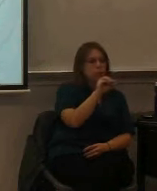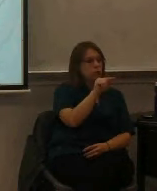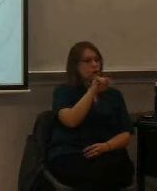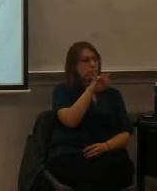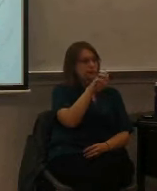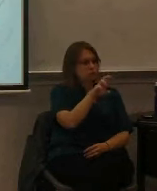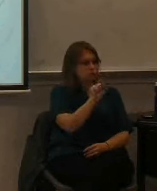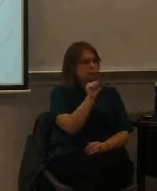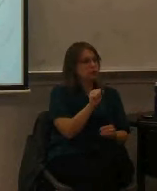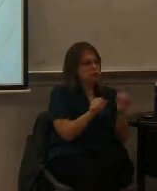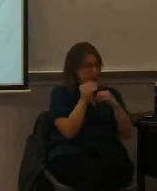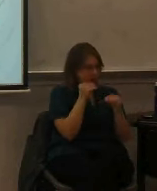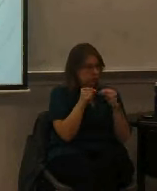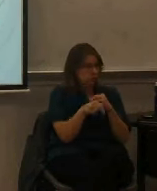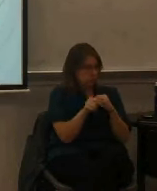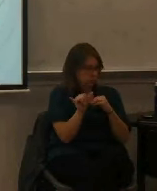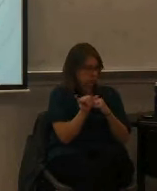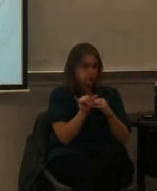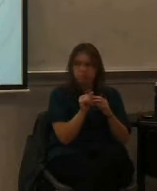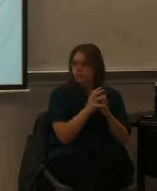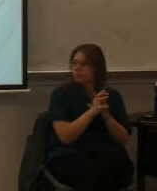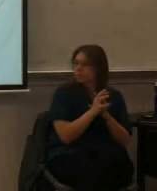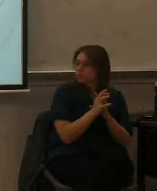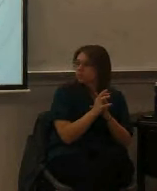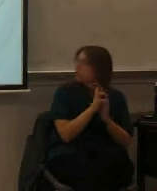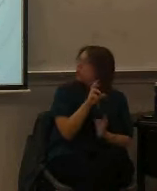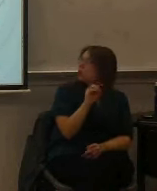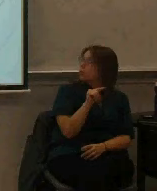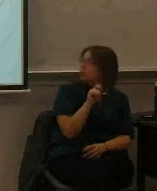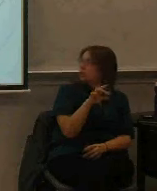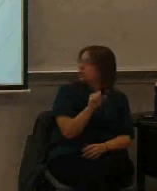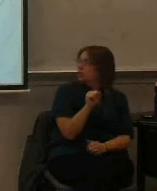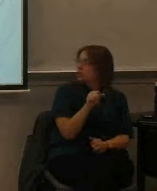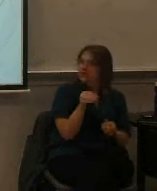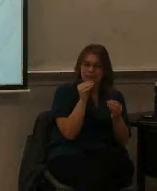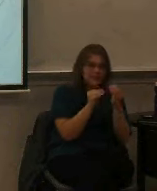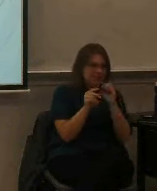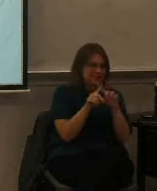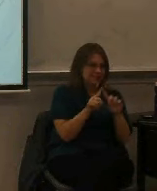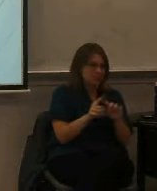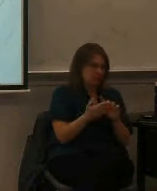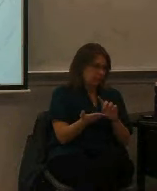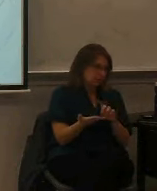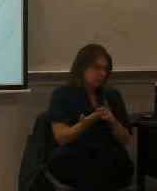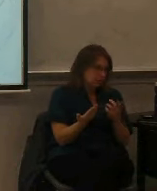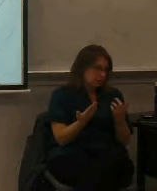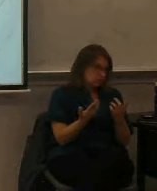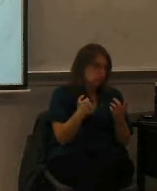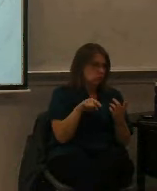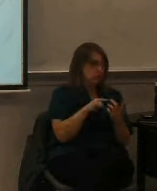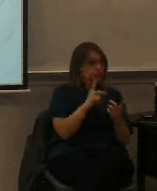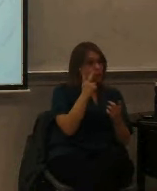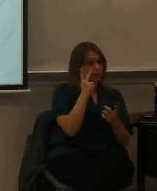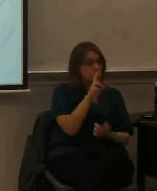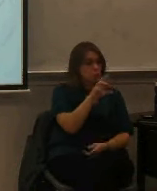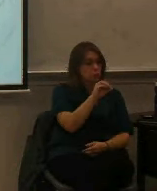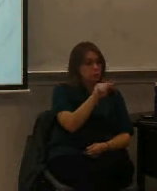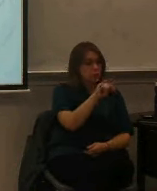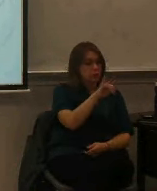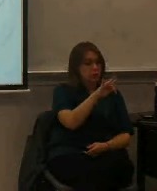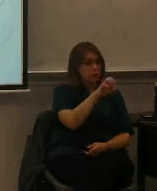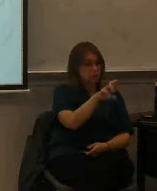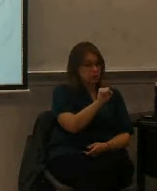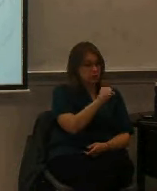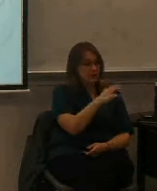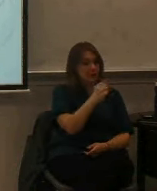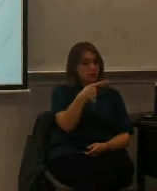eat the protozoa. And rotifers can graze on these different things. And we've seen rotifers and